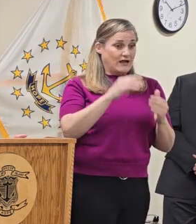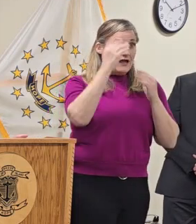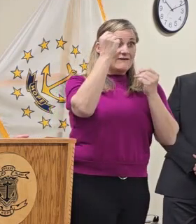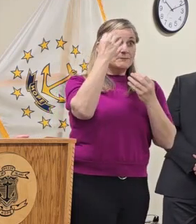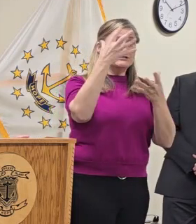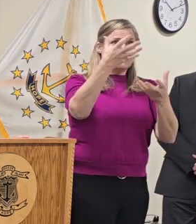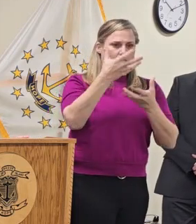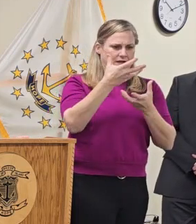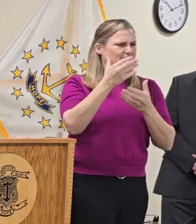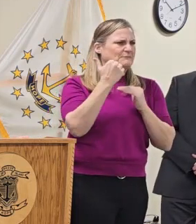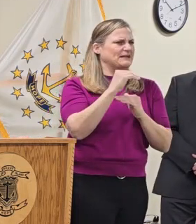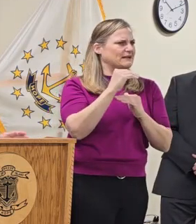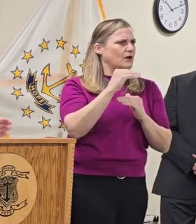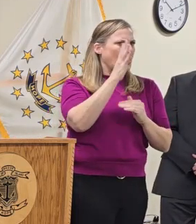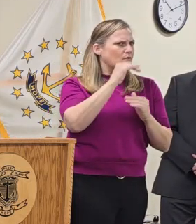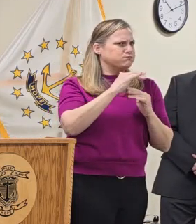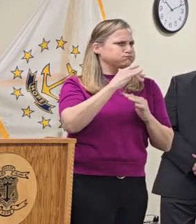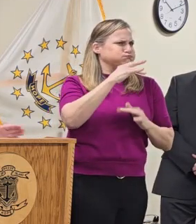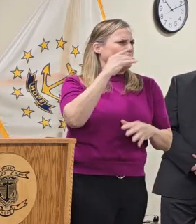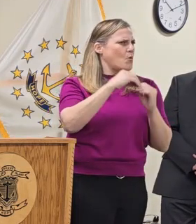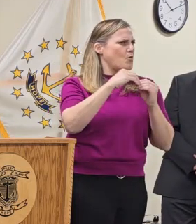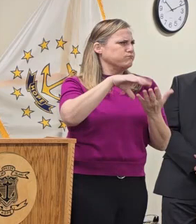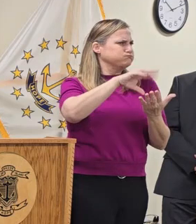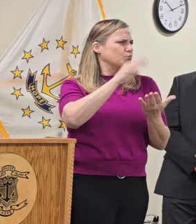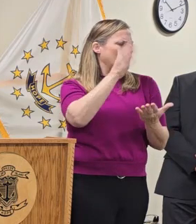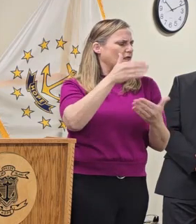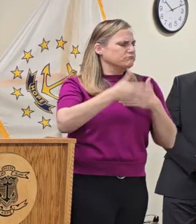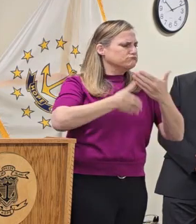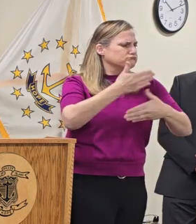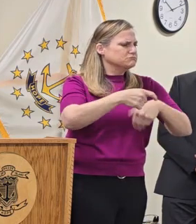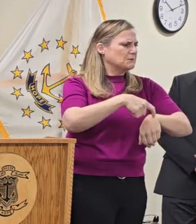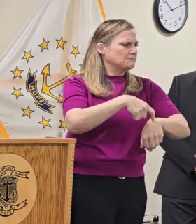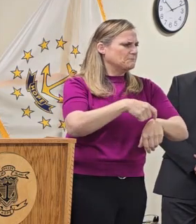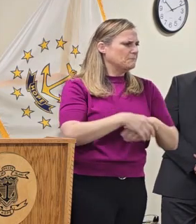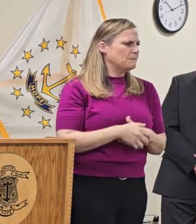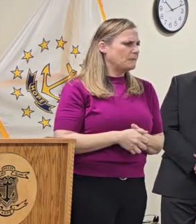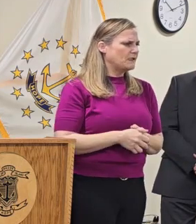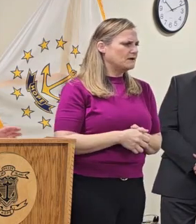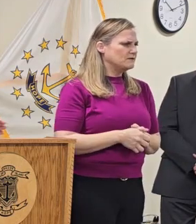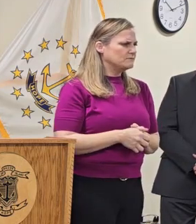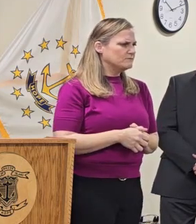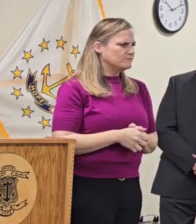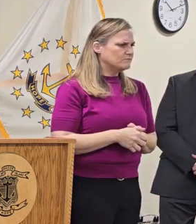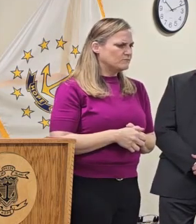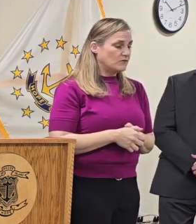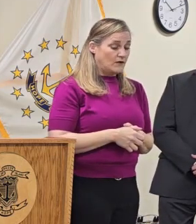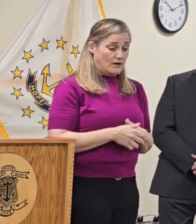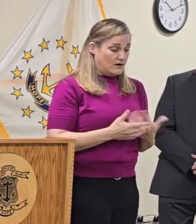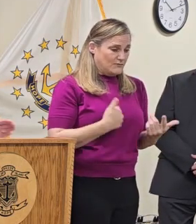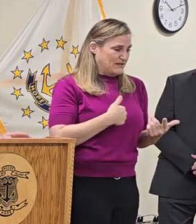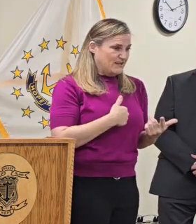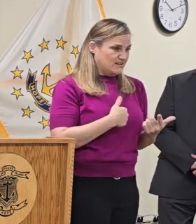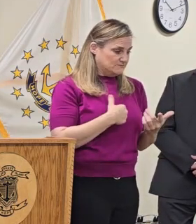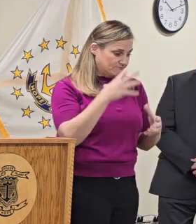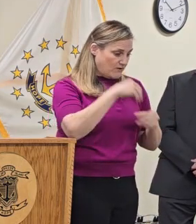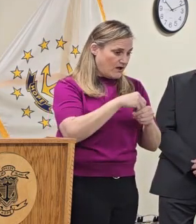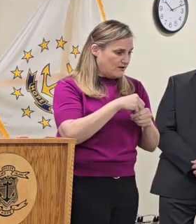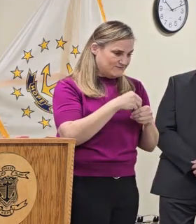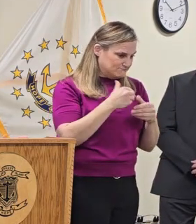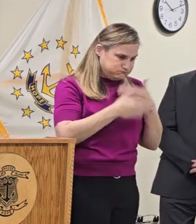going to be conferring with them. And we do want to get this going as soon as we can. But of course, we need to do